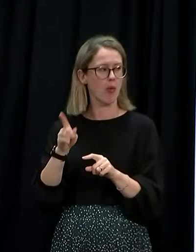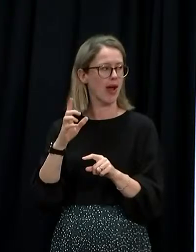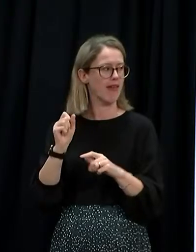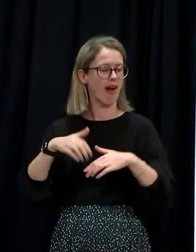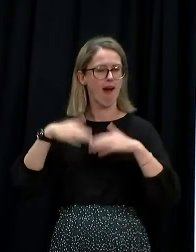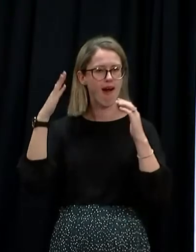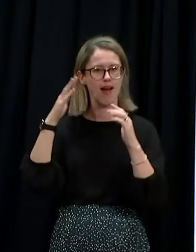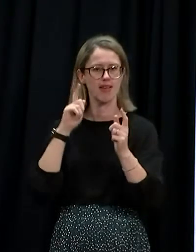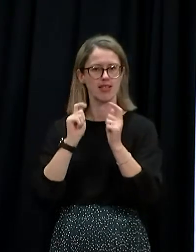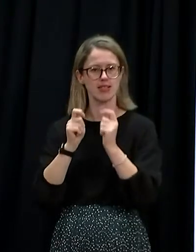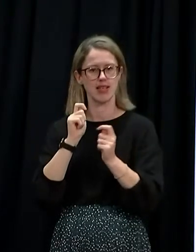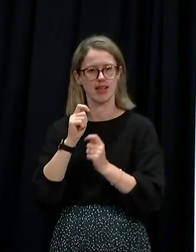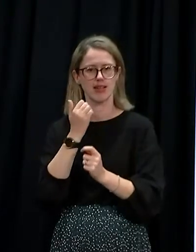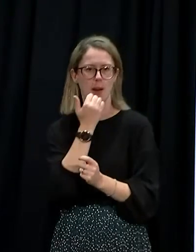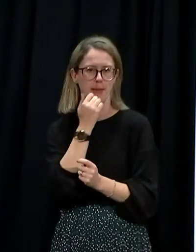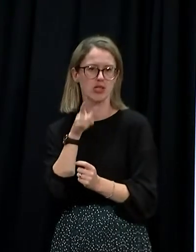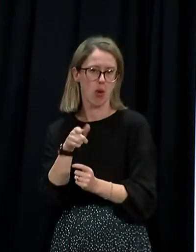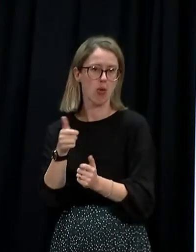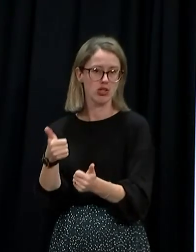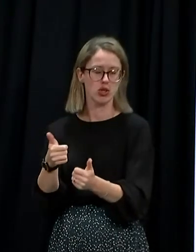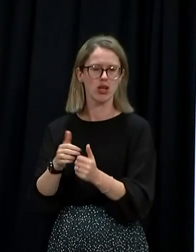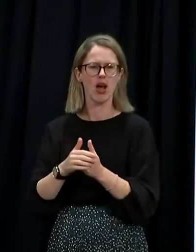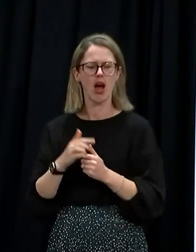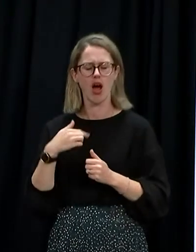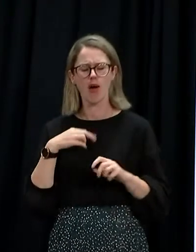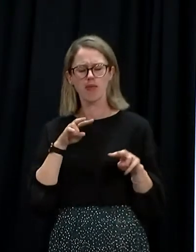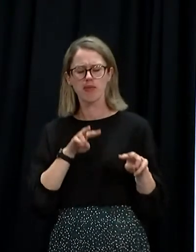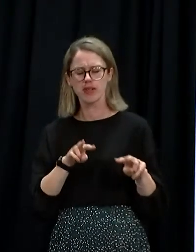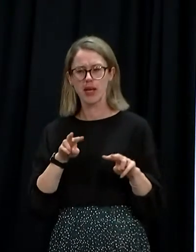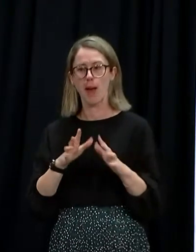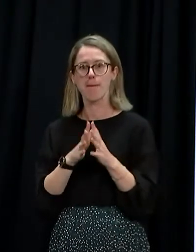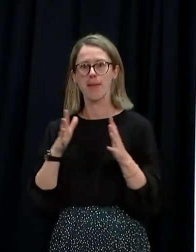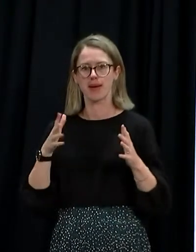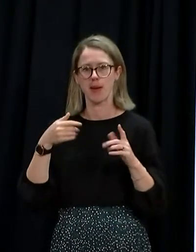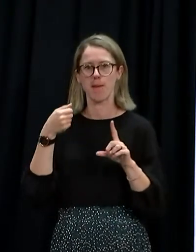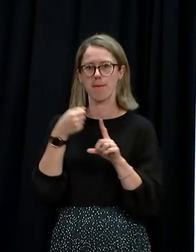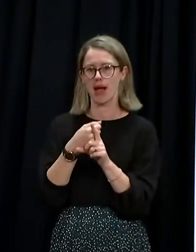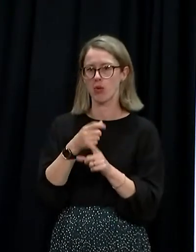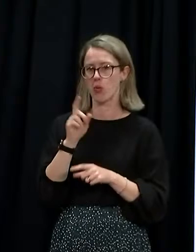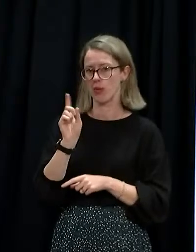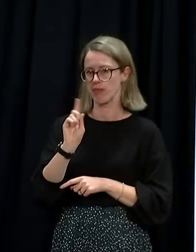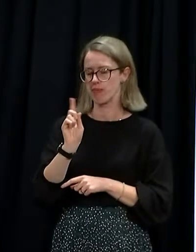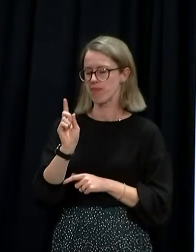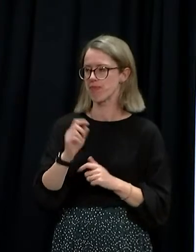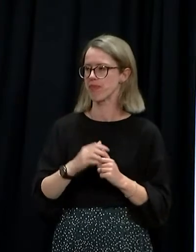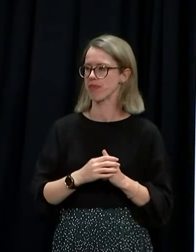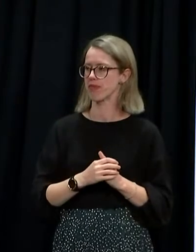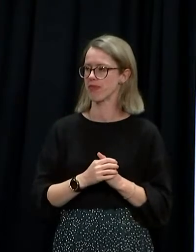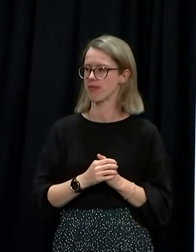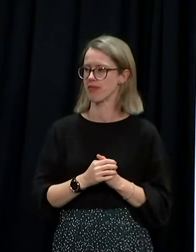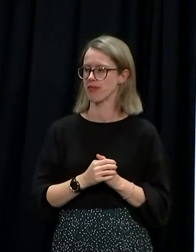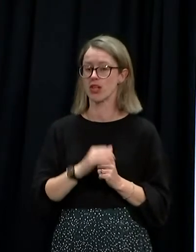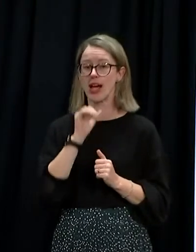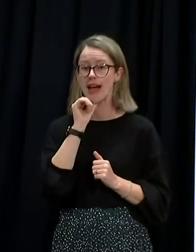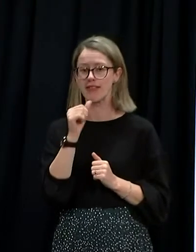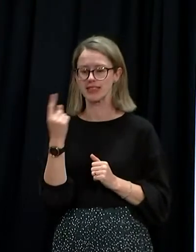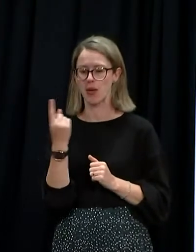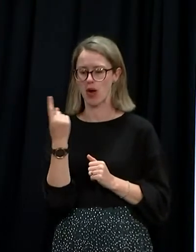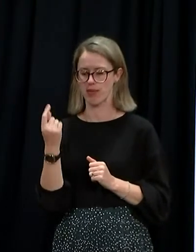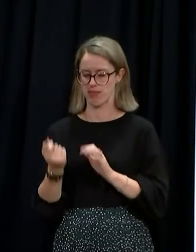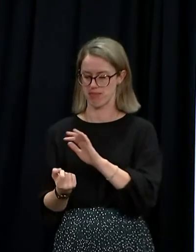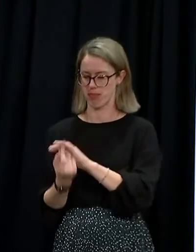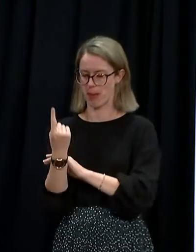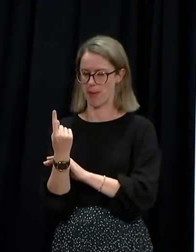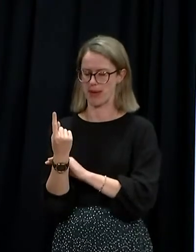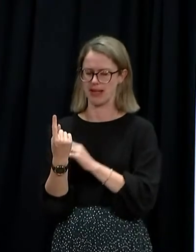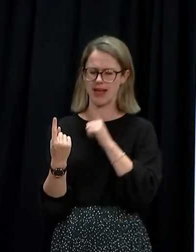we've not yet found. But one of the things that I'm noticing a big difference around is that even if, when a case first presents, if we're